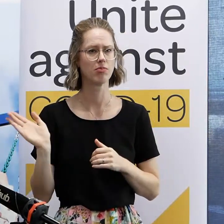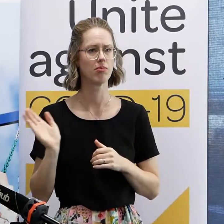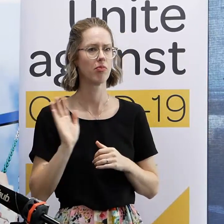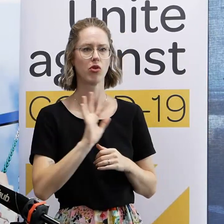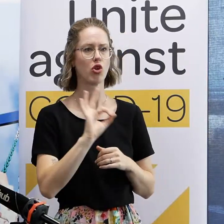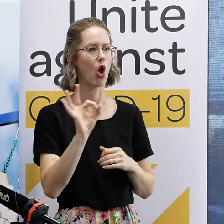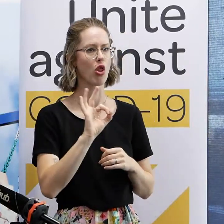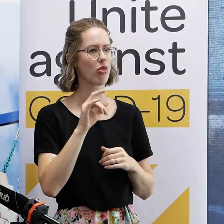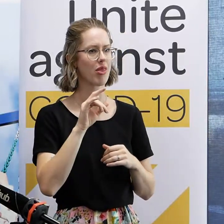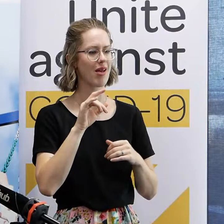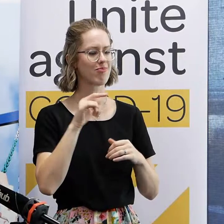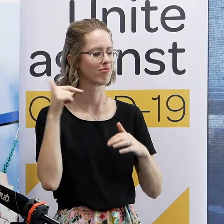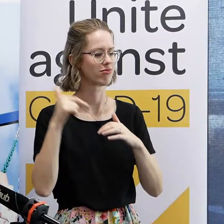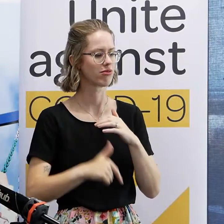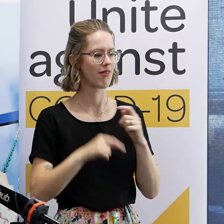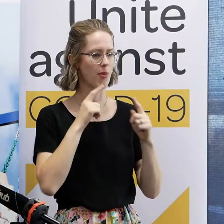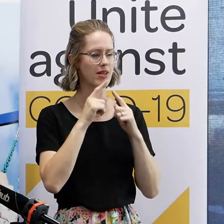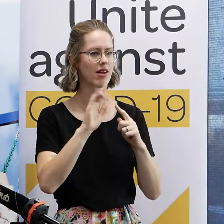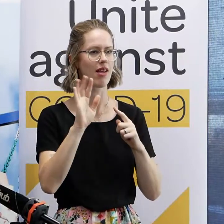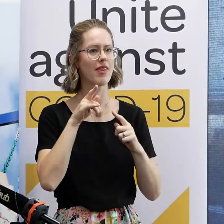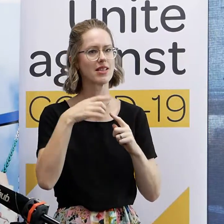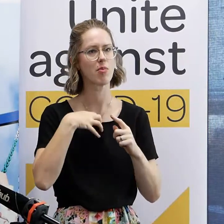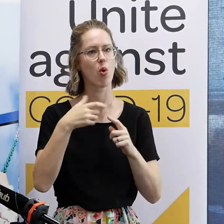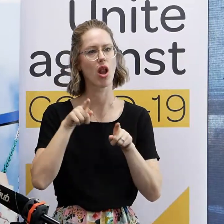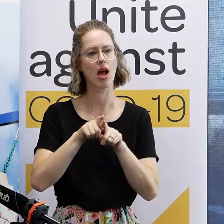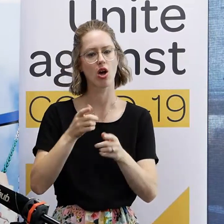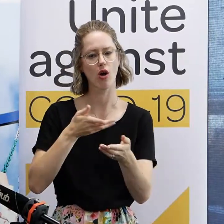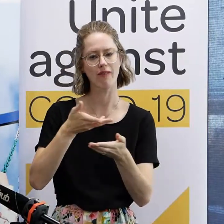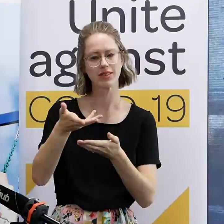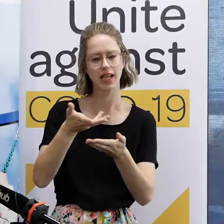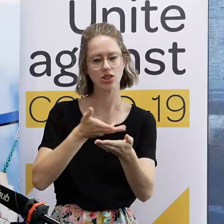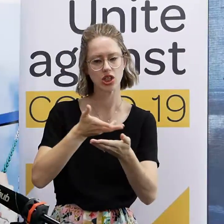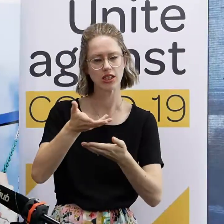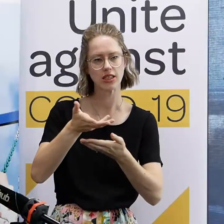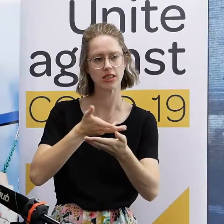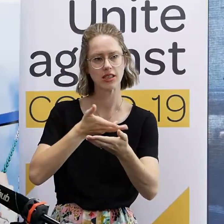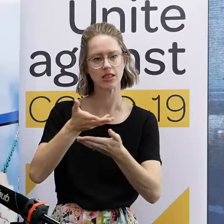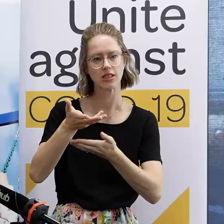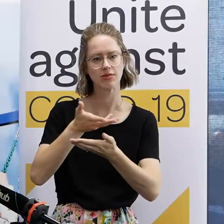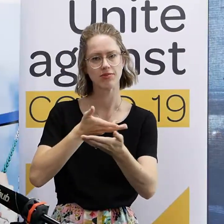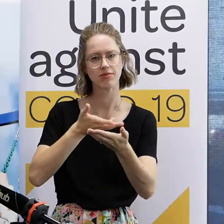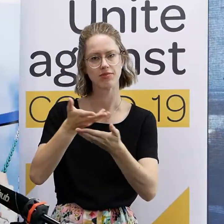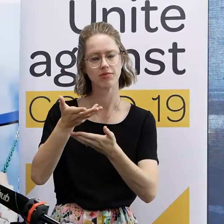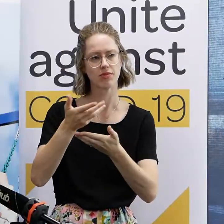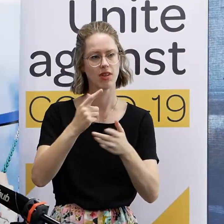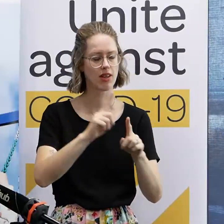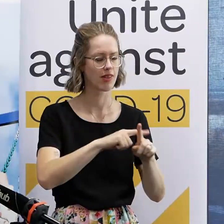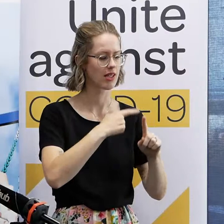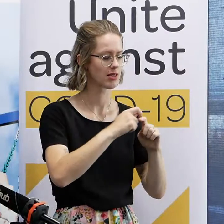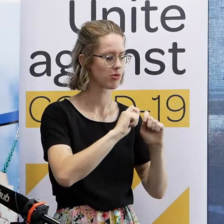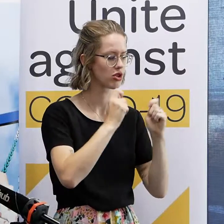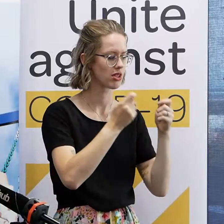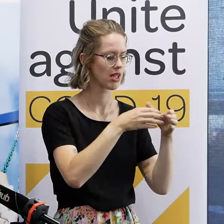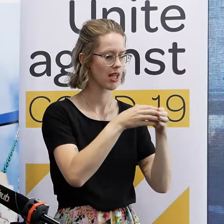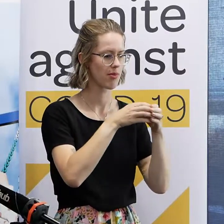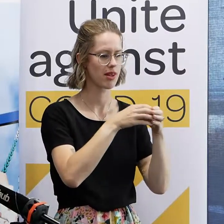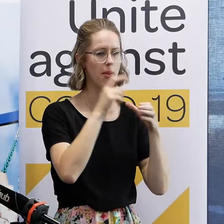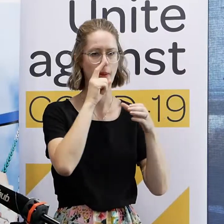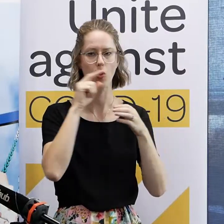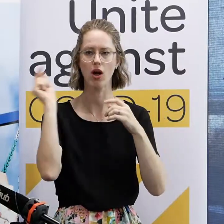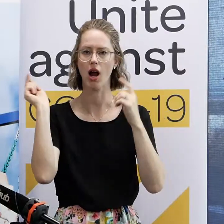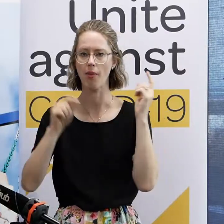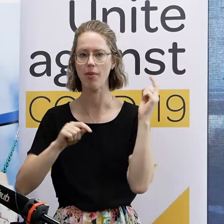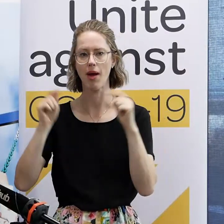much detail. So, like I say, that's a conversation that occurs between our exemptions team and the returnees when they first